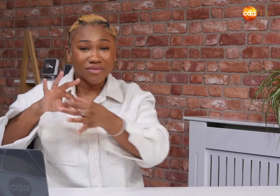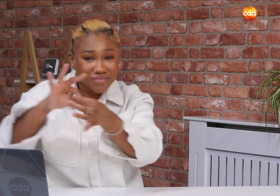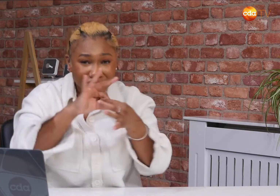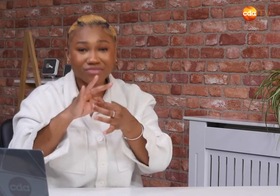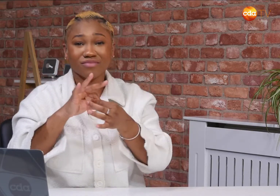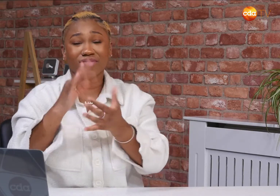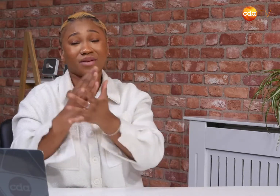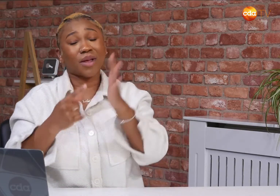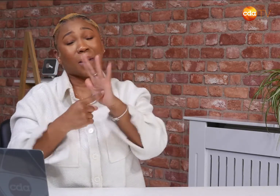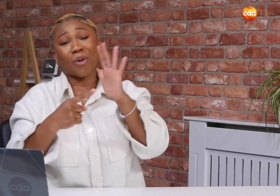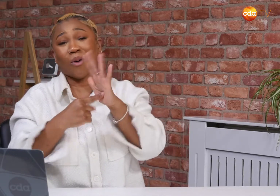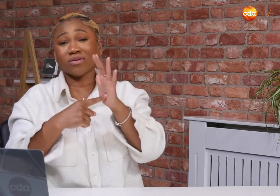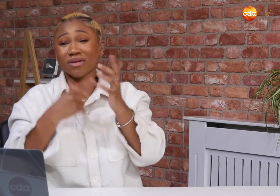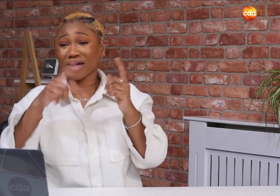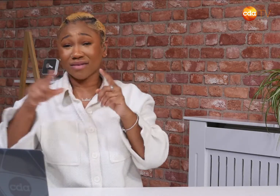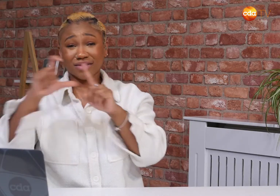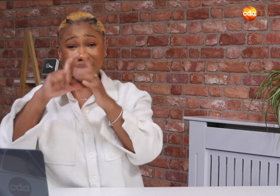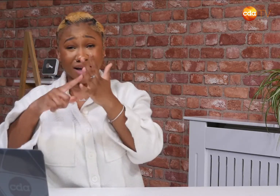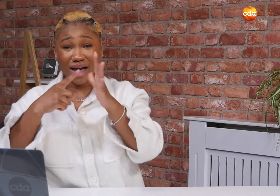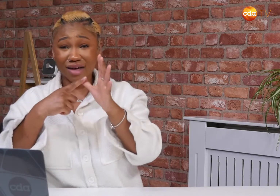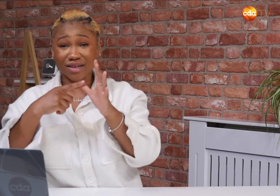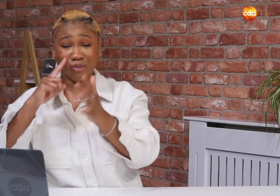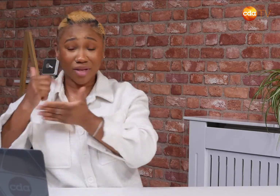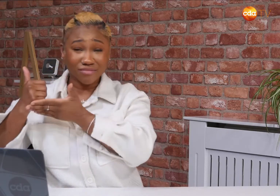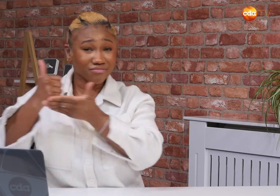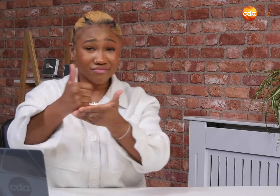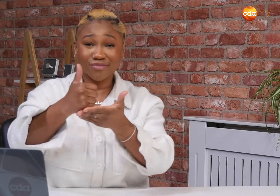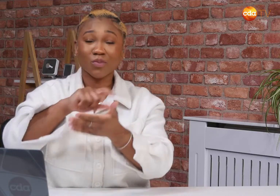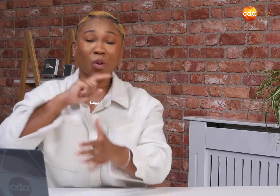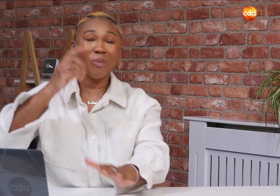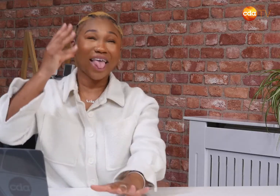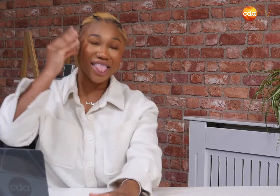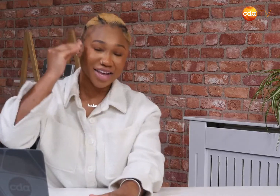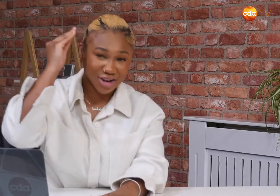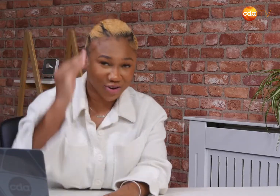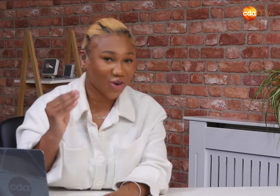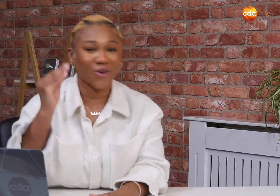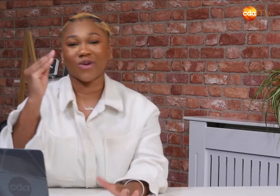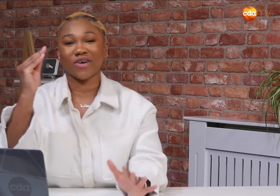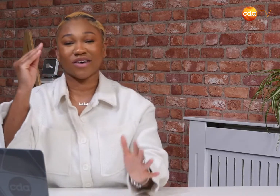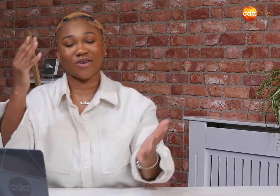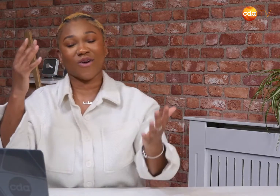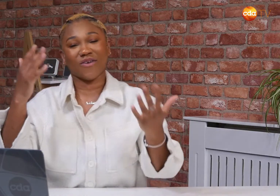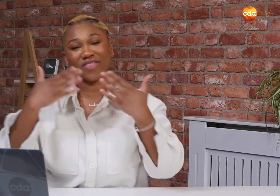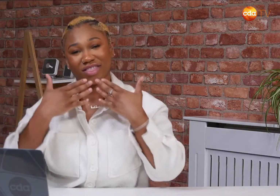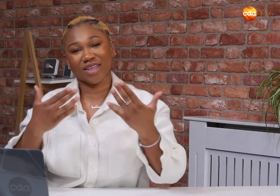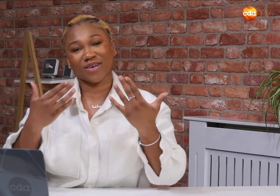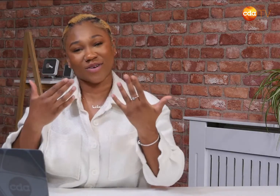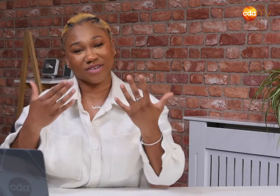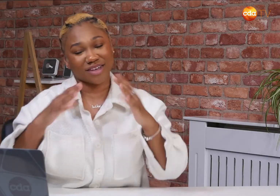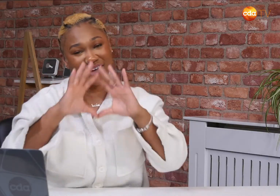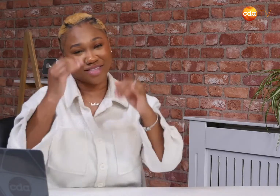people online have found that really, really helpful. It's so important, and you can